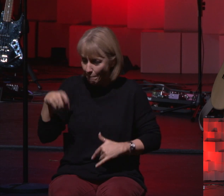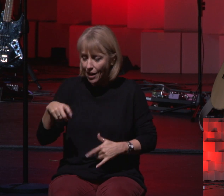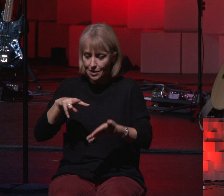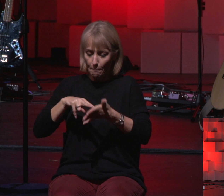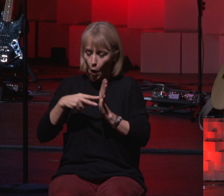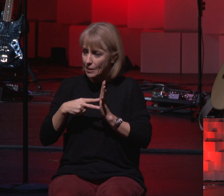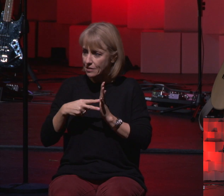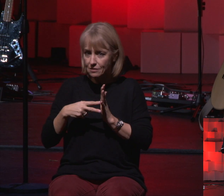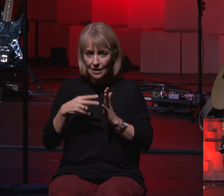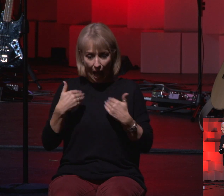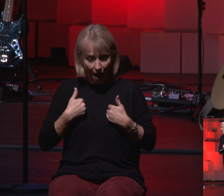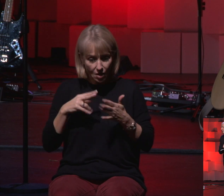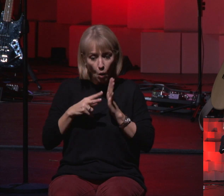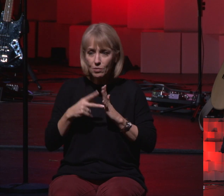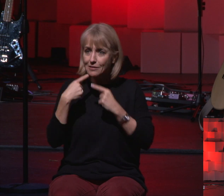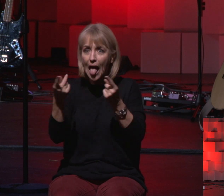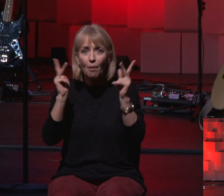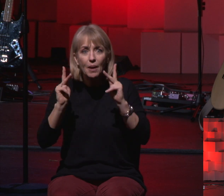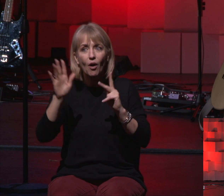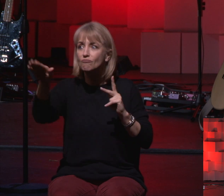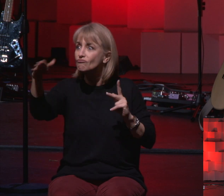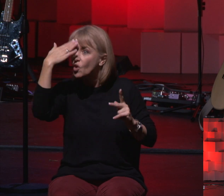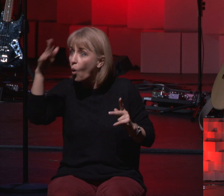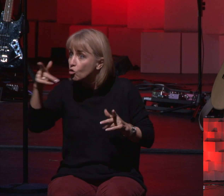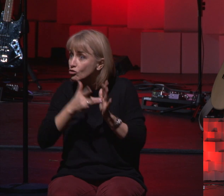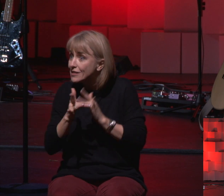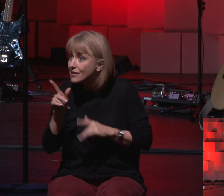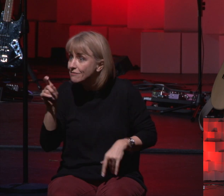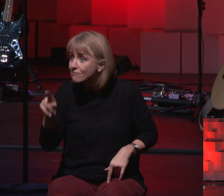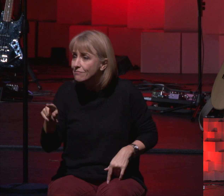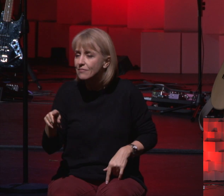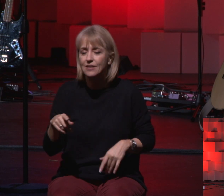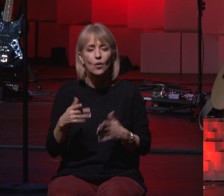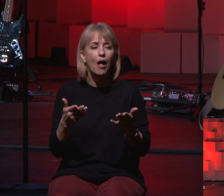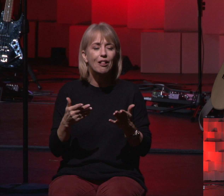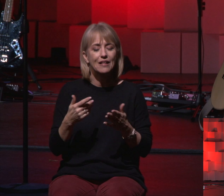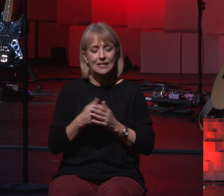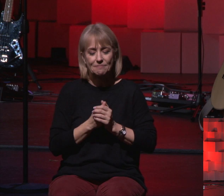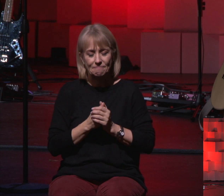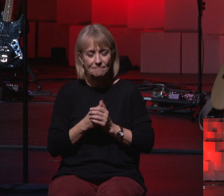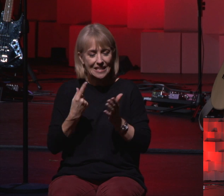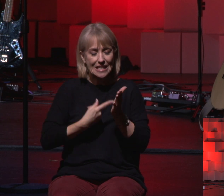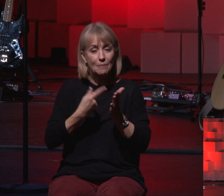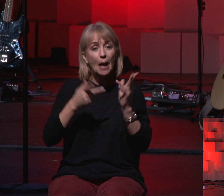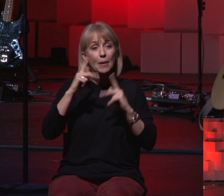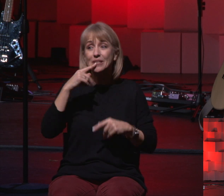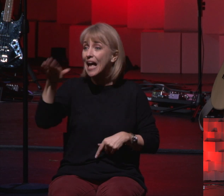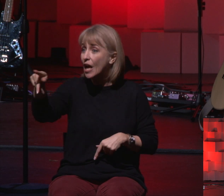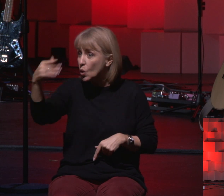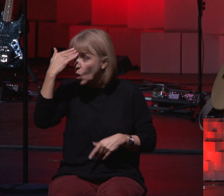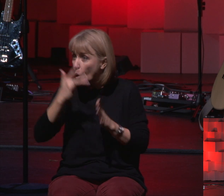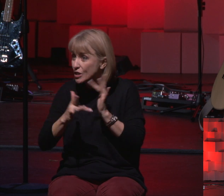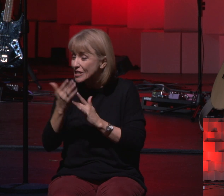intentionally sharing wherever we go who Jesus is. Now, sometimes people go out and they'll share the good news about Jesus, but it doesn't sound